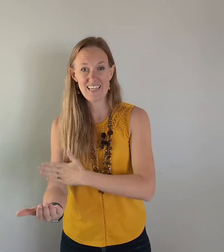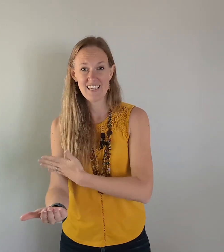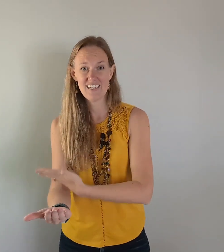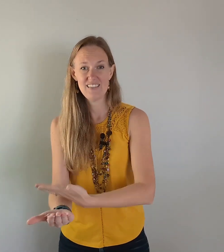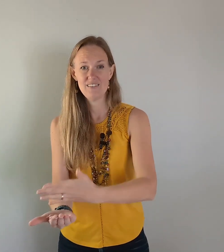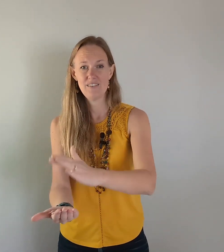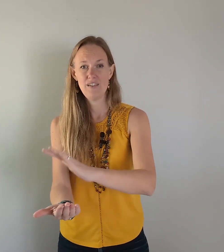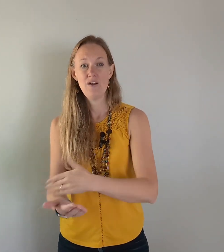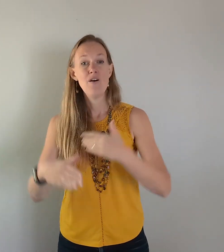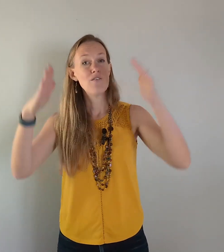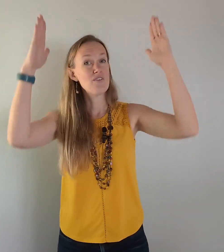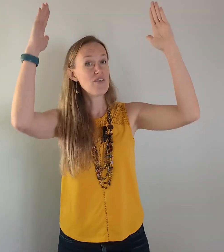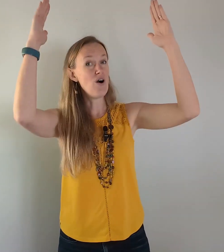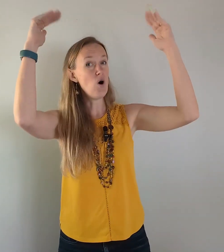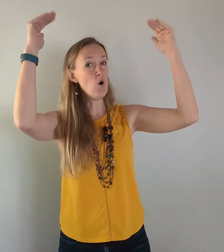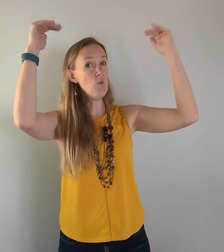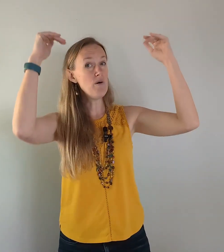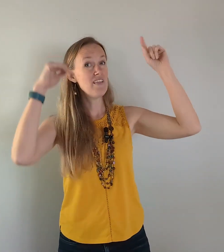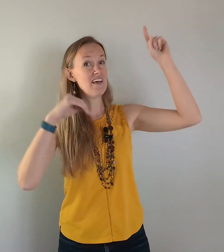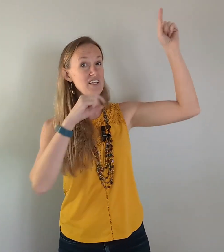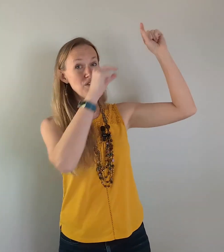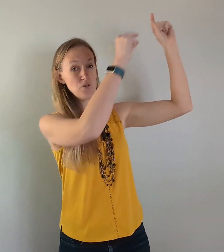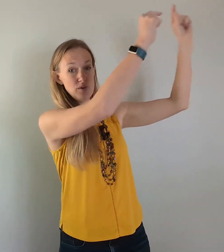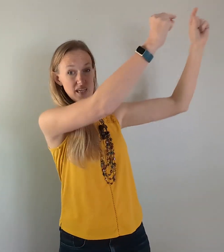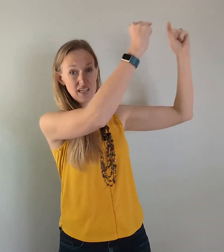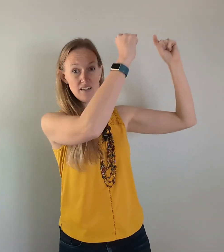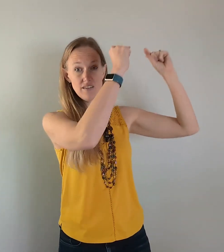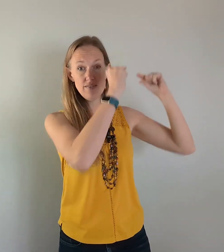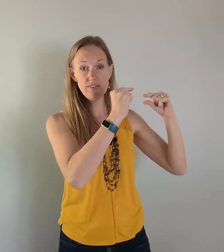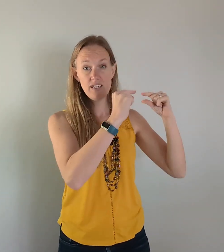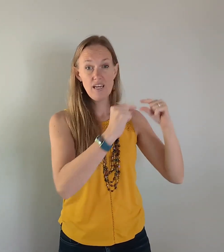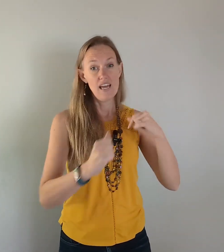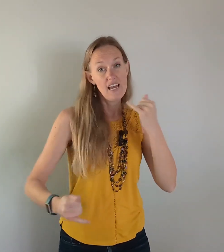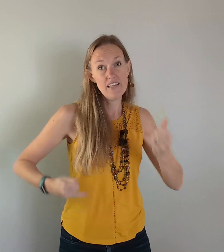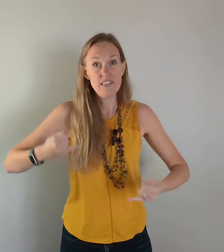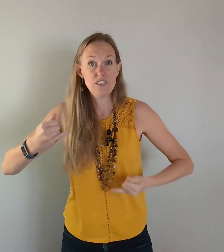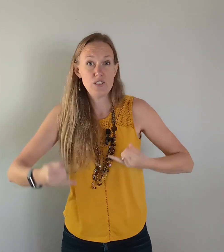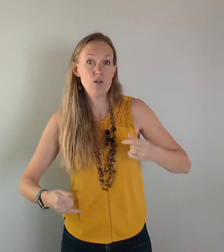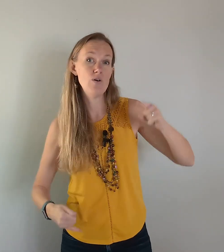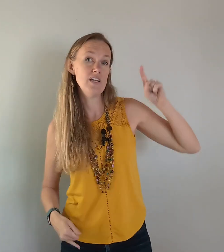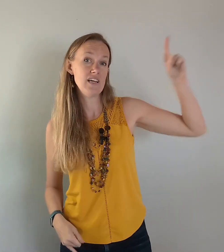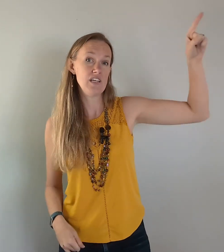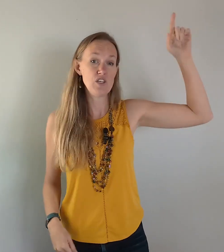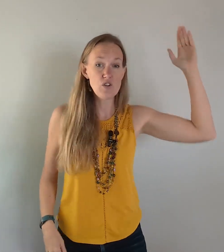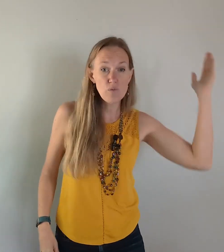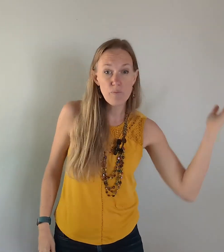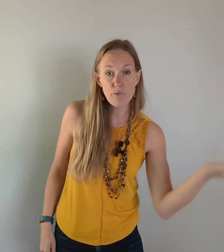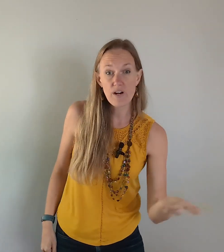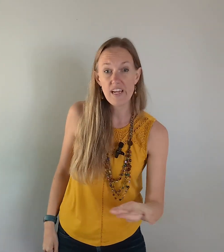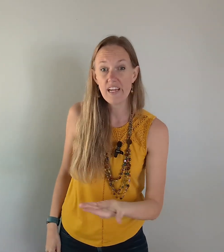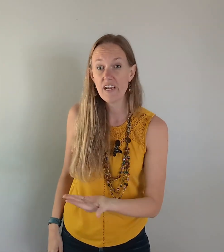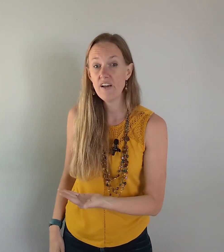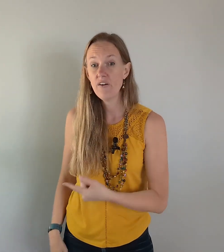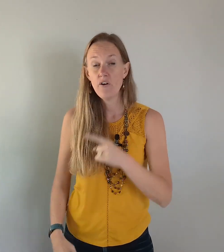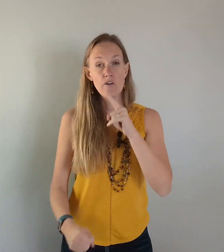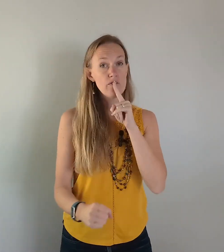sing. For the hope that you give and the joy that you bring, for